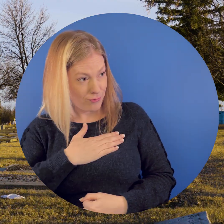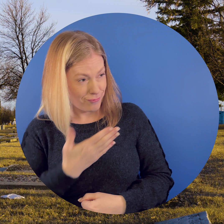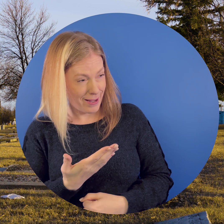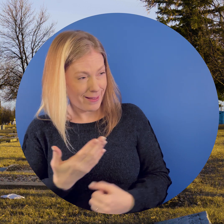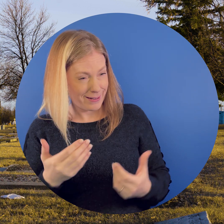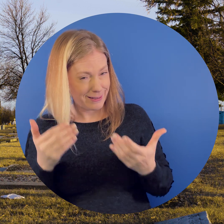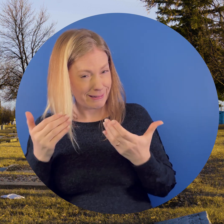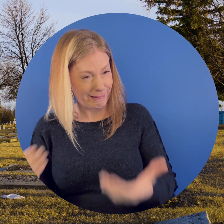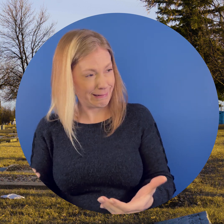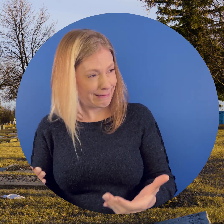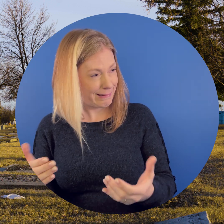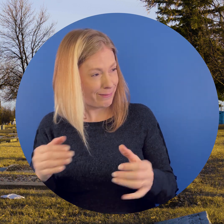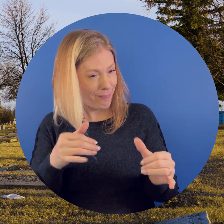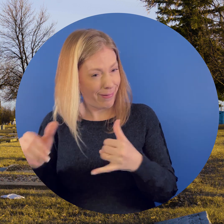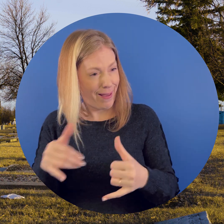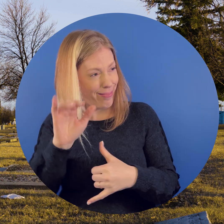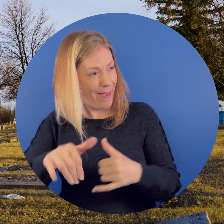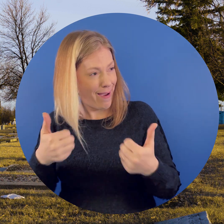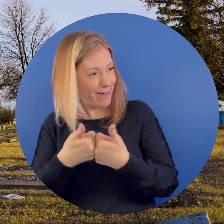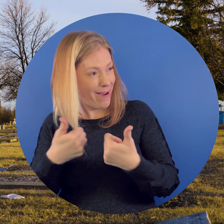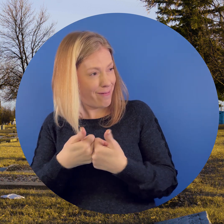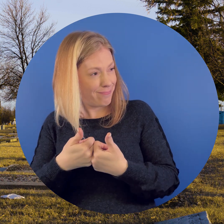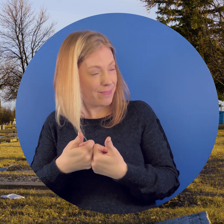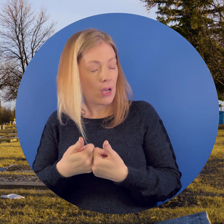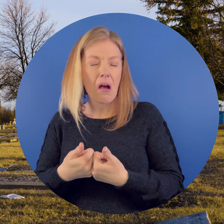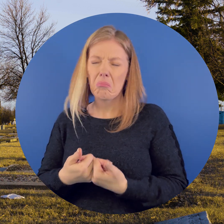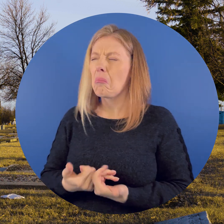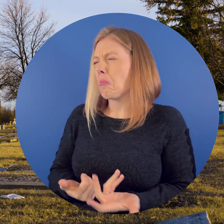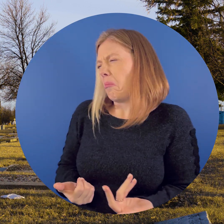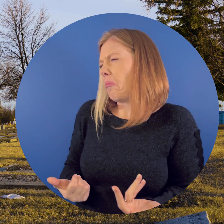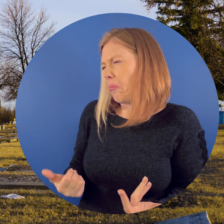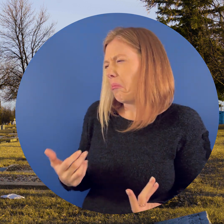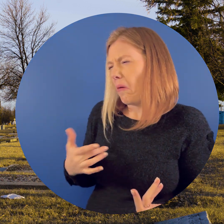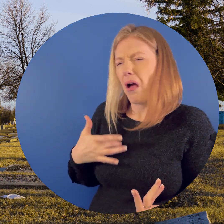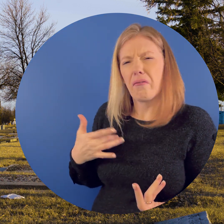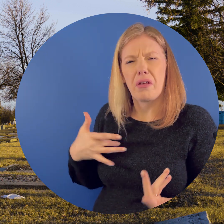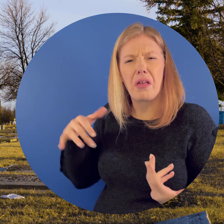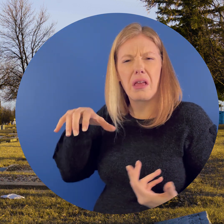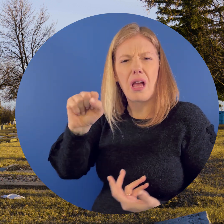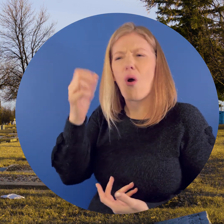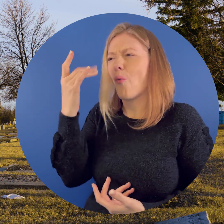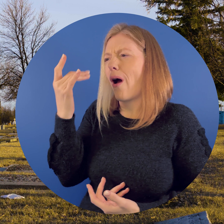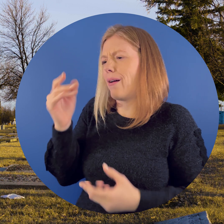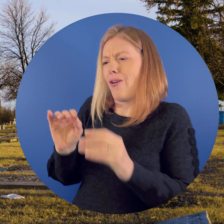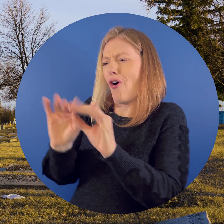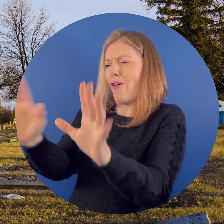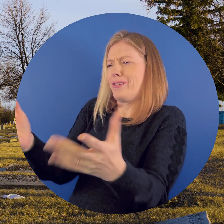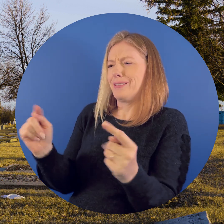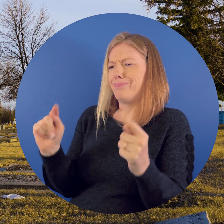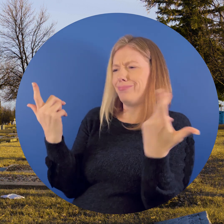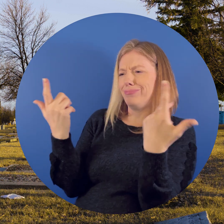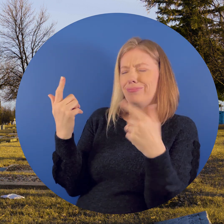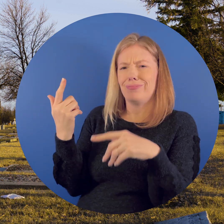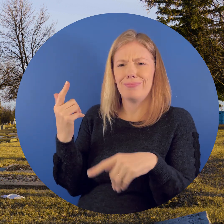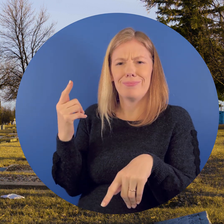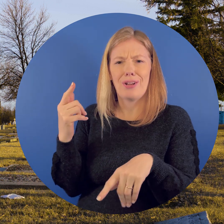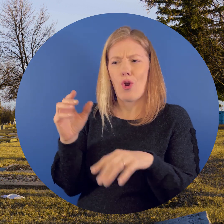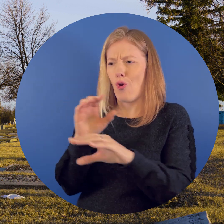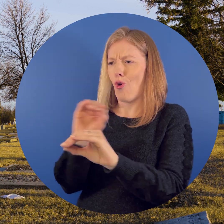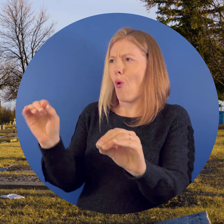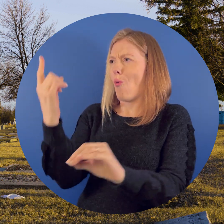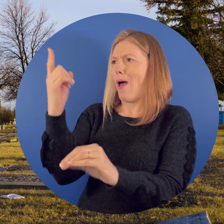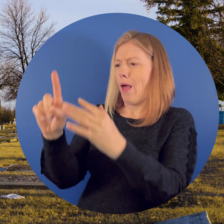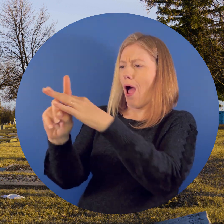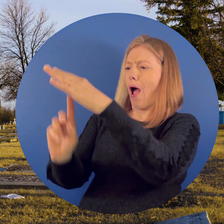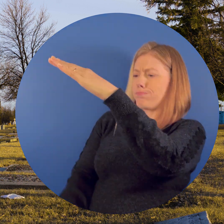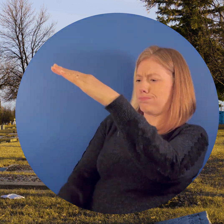Andrew's on the Red, Chelsey? I think so, because obviously this tradition doesn't work, because no one's been